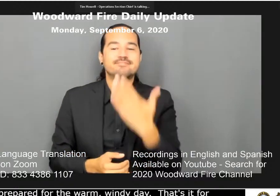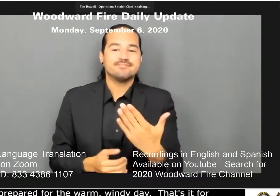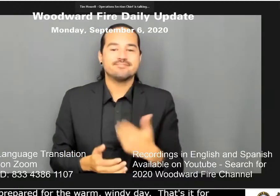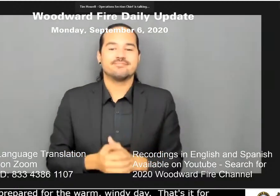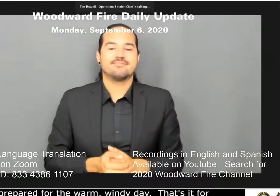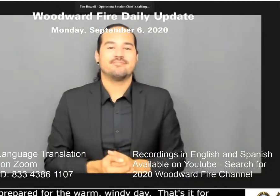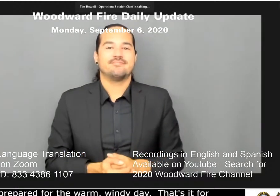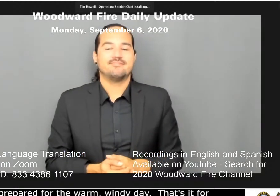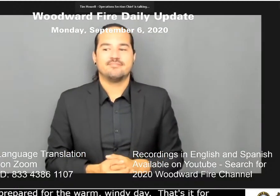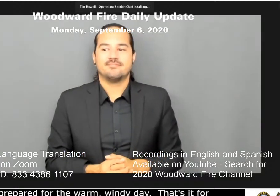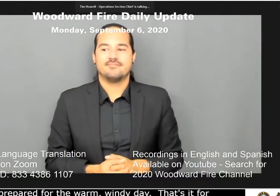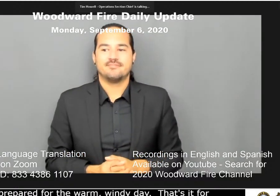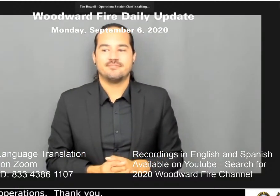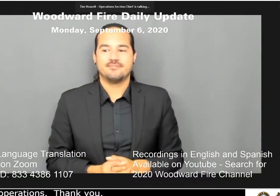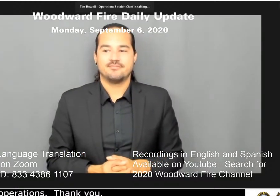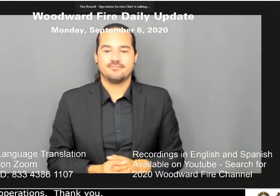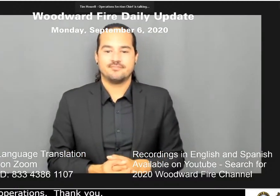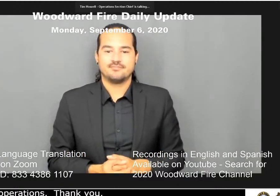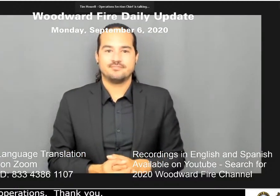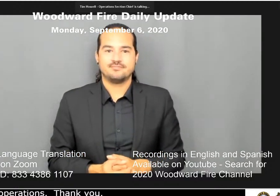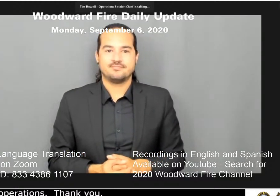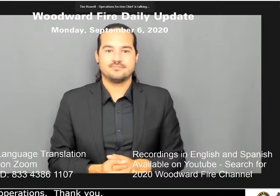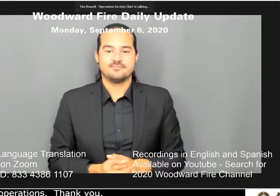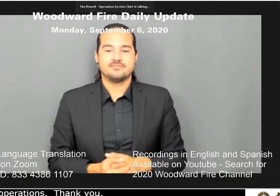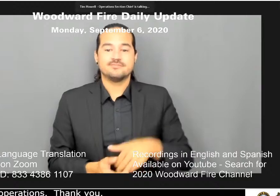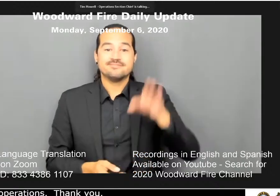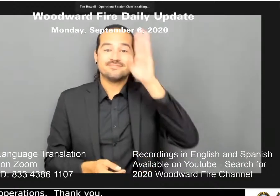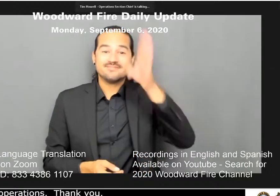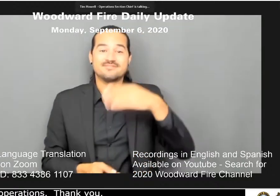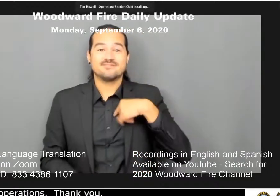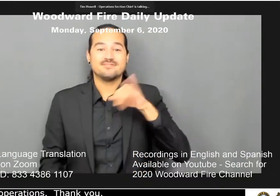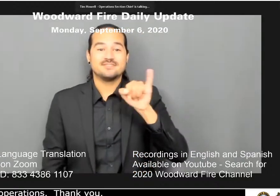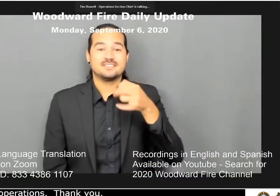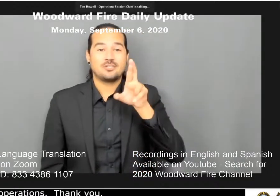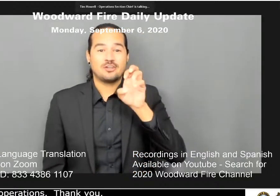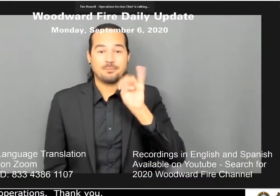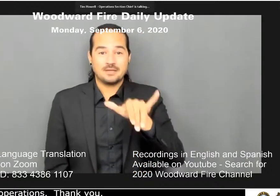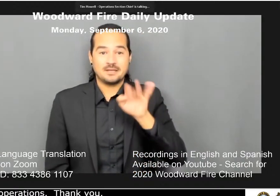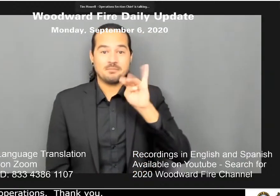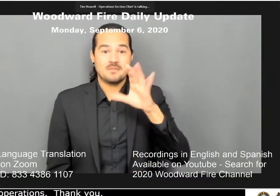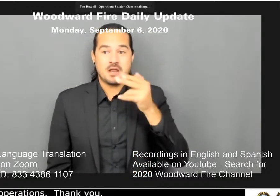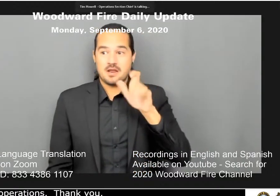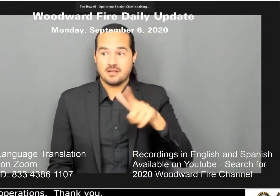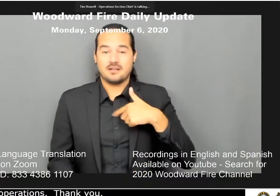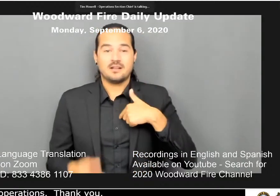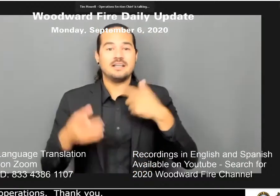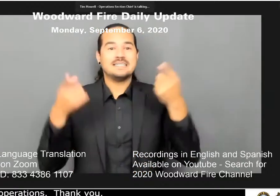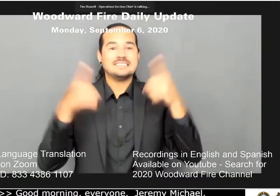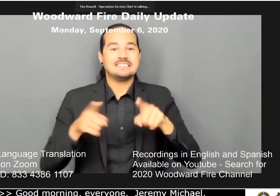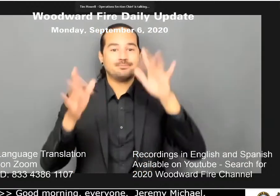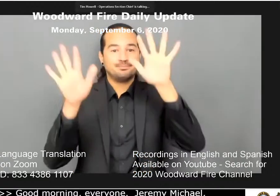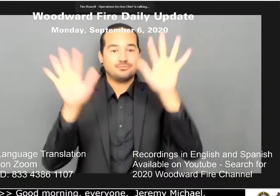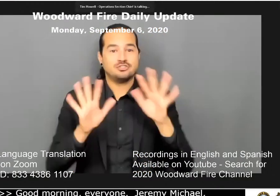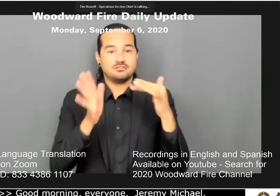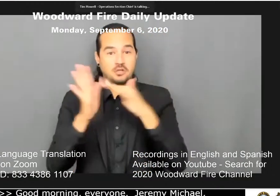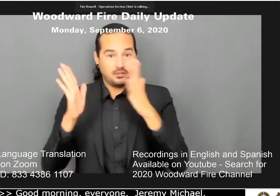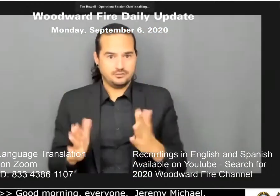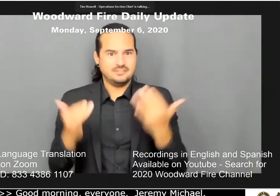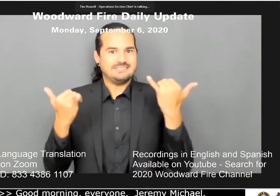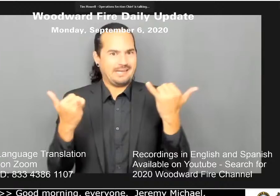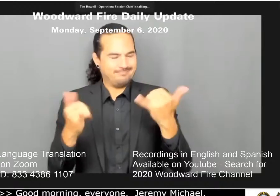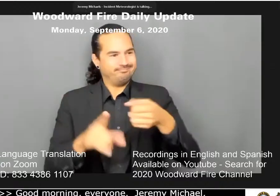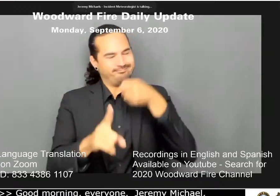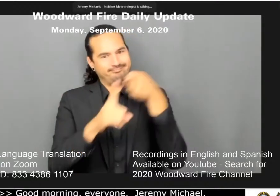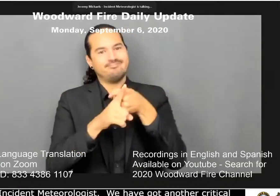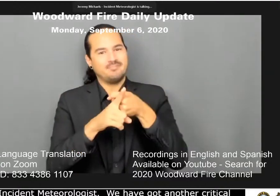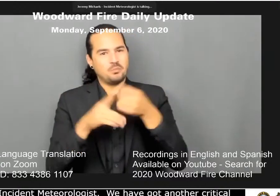Good morning, everyone. Jeremy Michael, incident meteorologist. So yeah, we've got another critical fire weather day today. Very hot, very dry conditions.